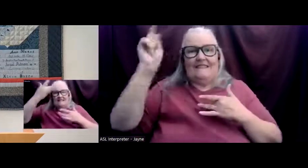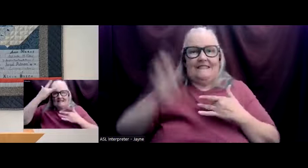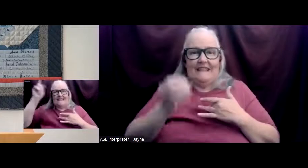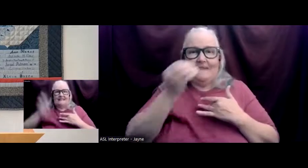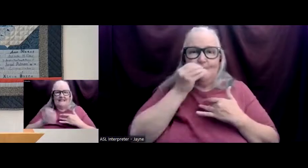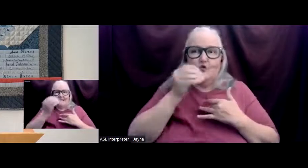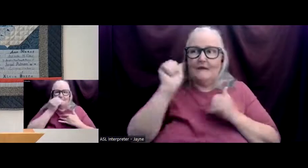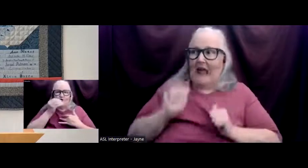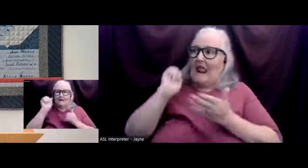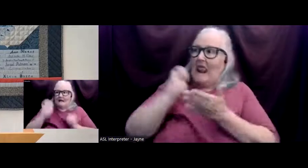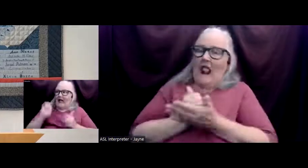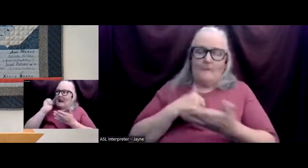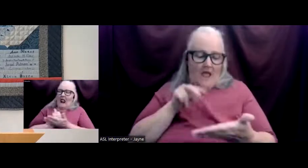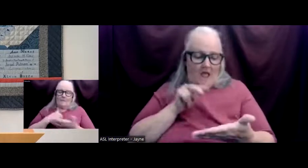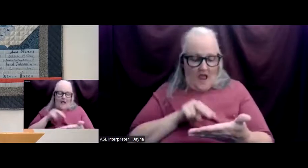help?